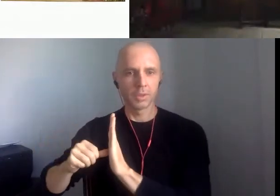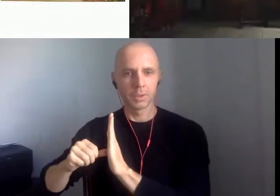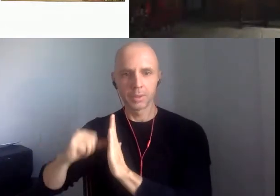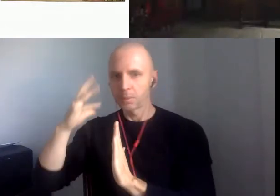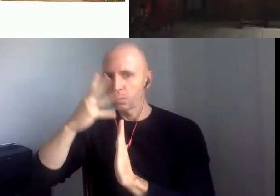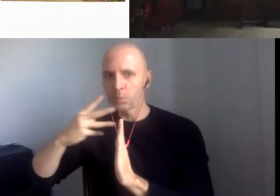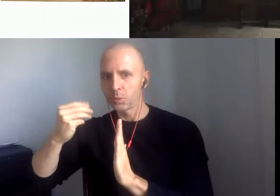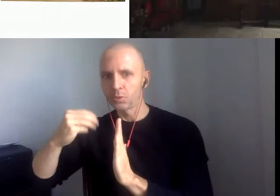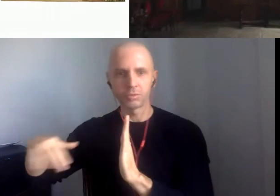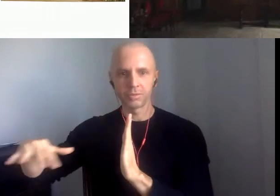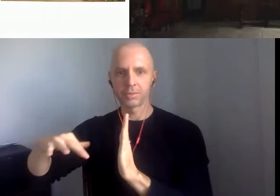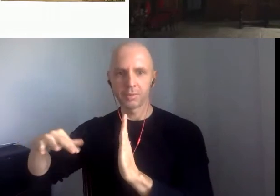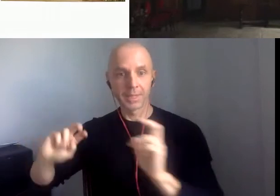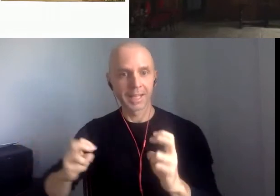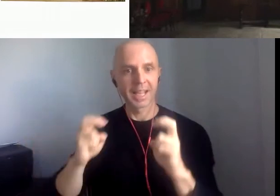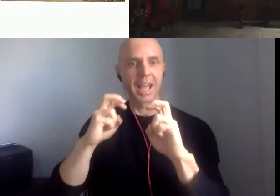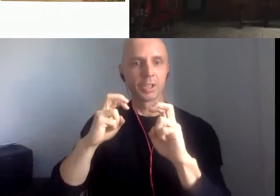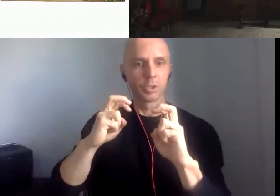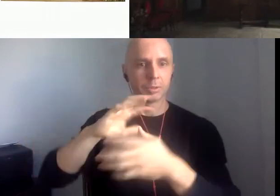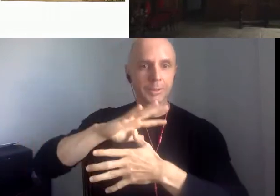by nature.